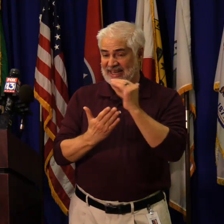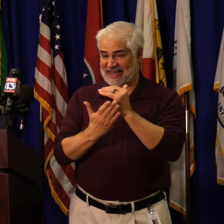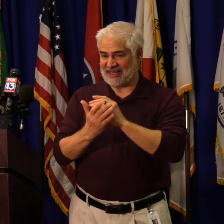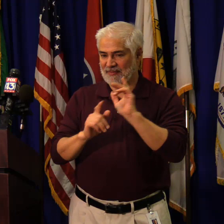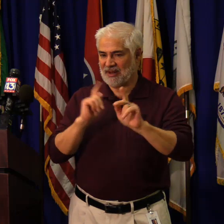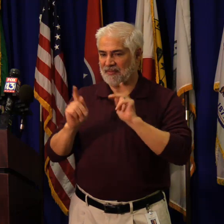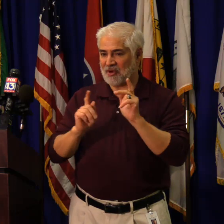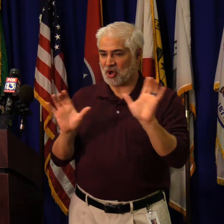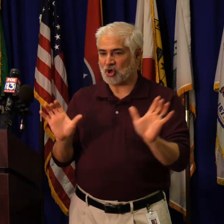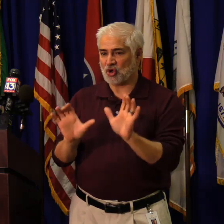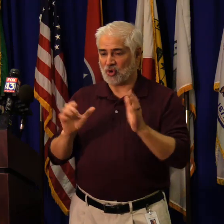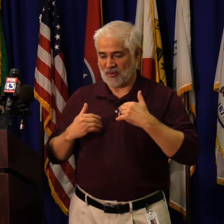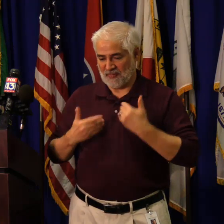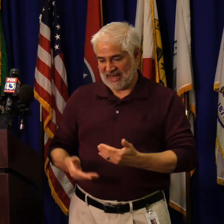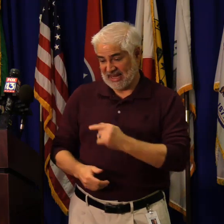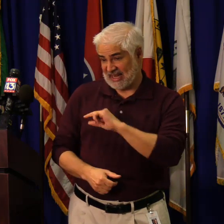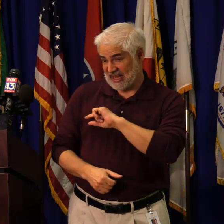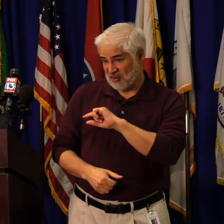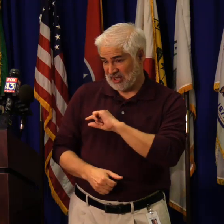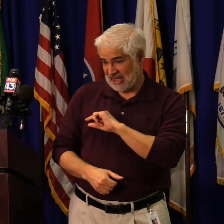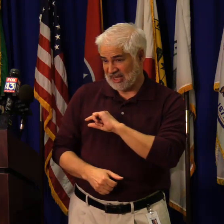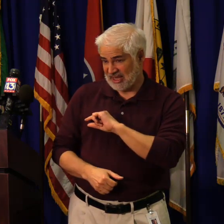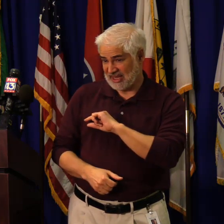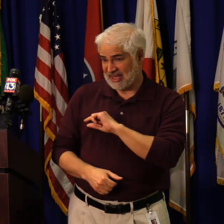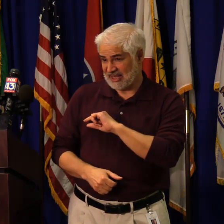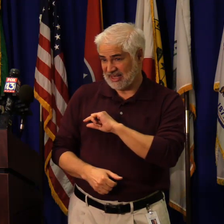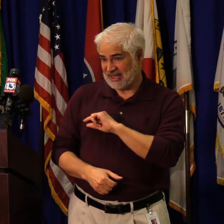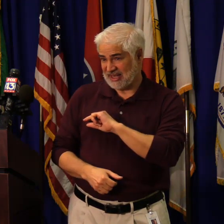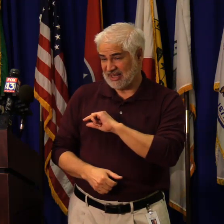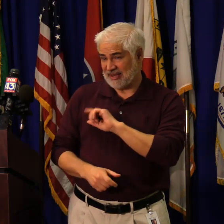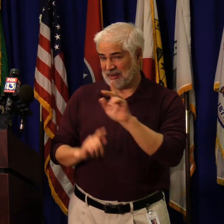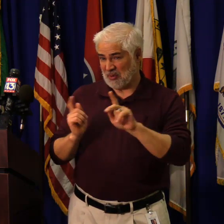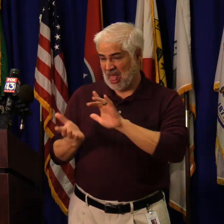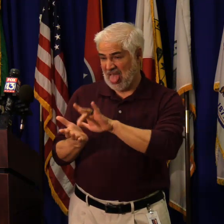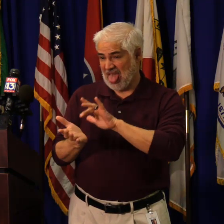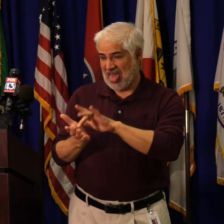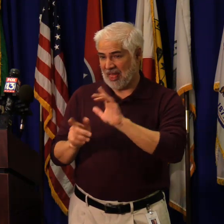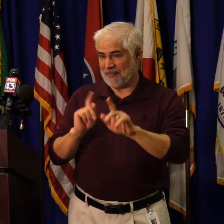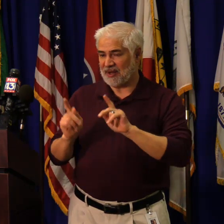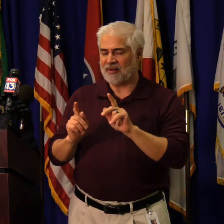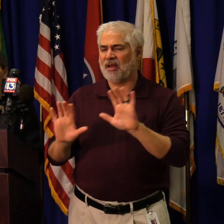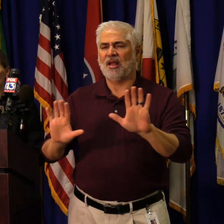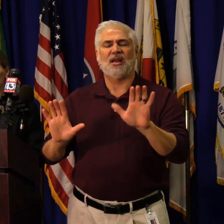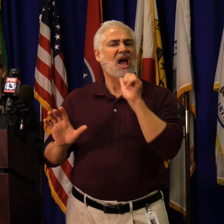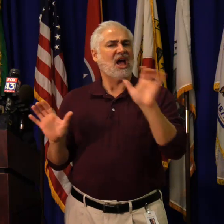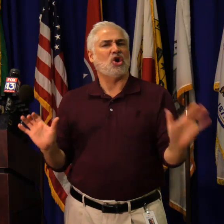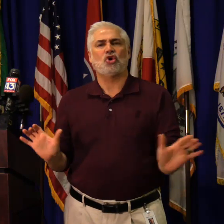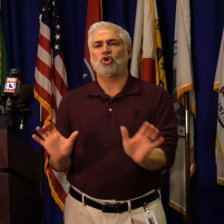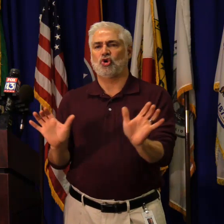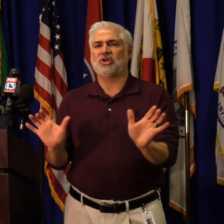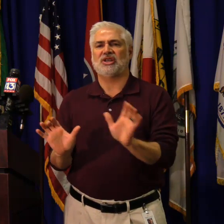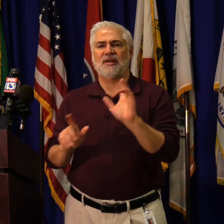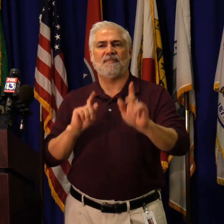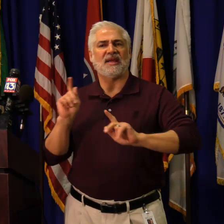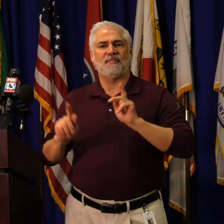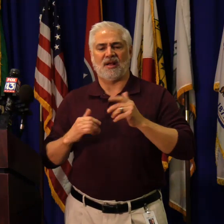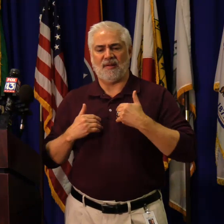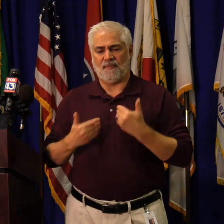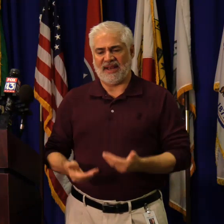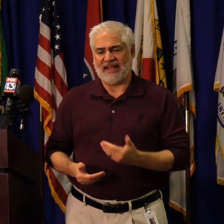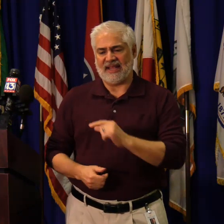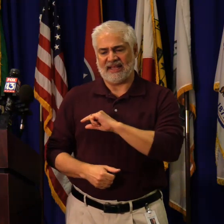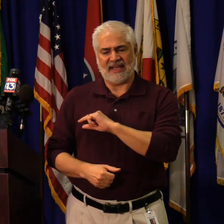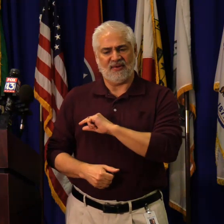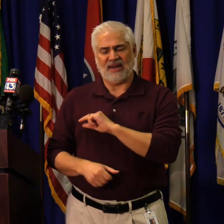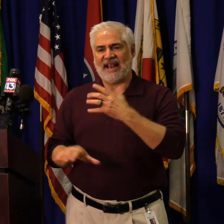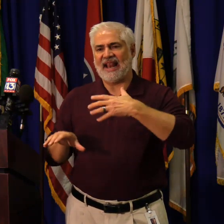who are being encouraged to plead guilty and leave? Well, no, we're not really encouraging people to plead guilty